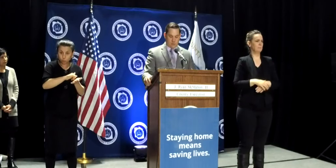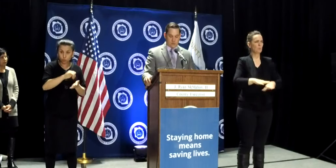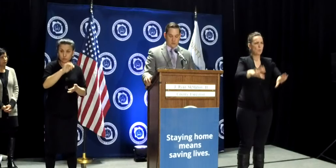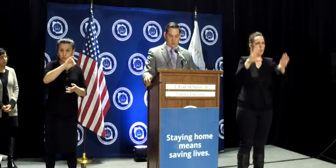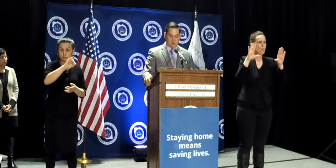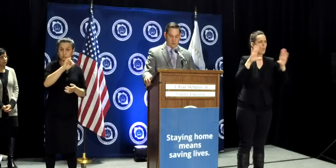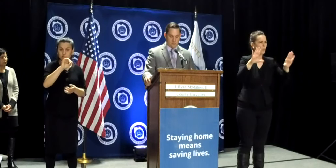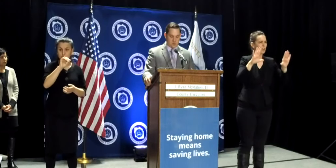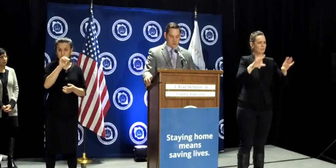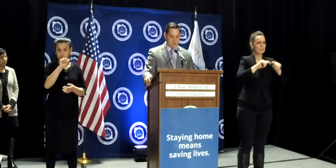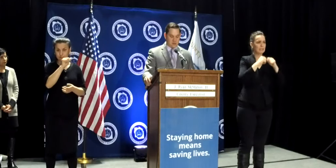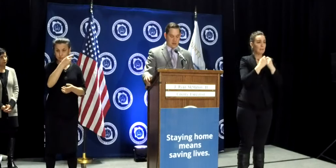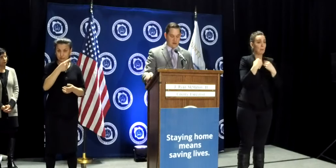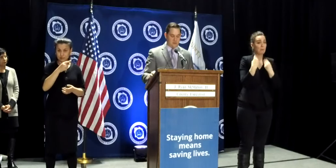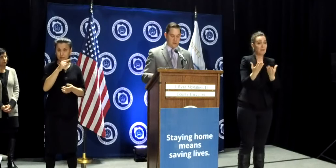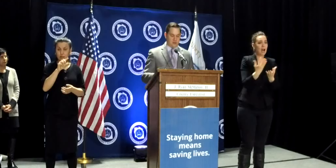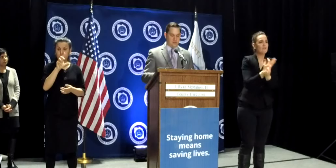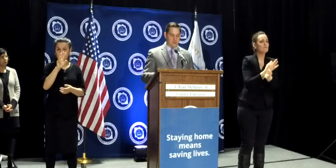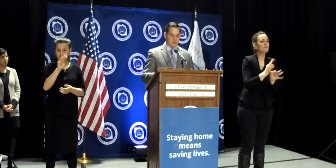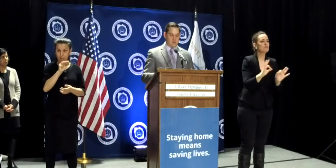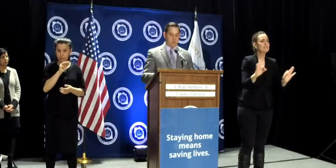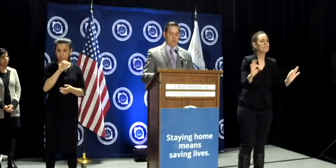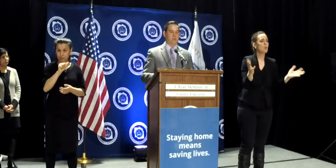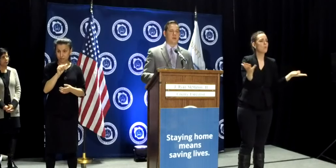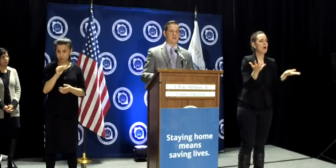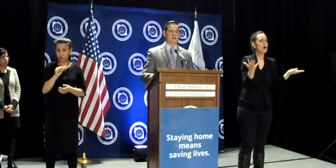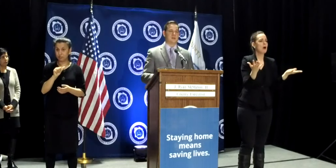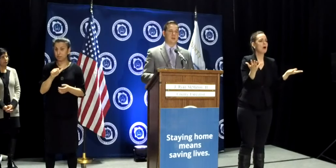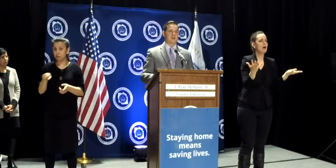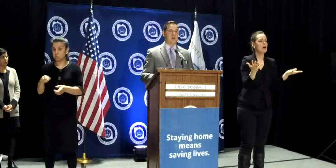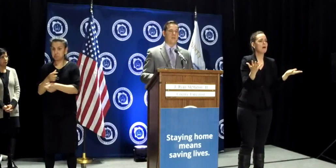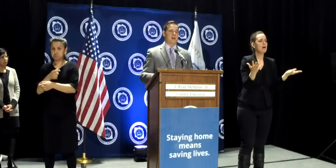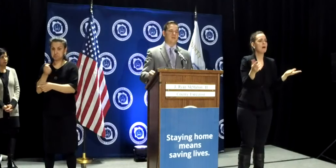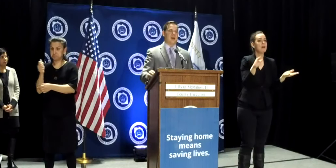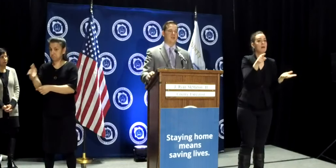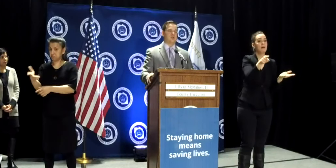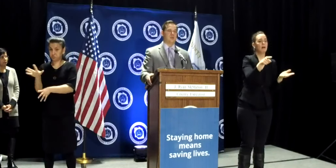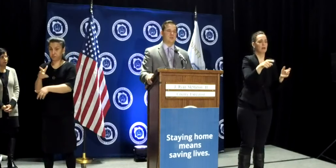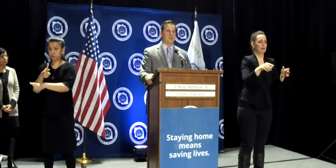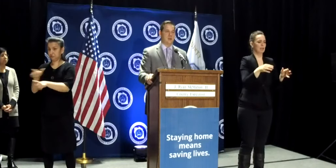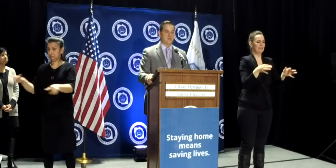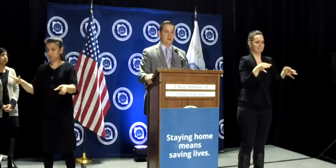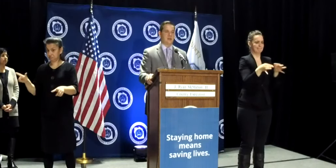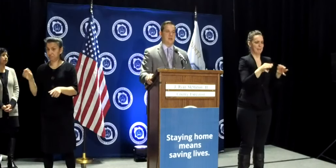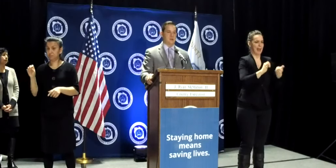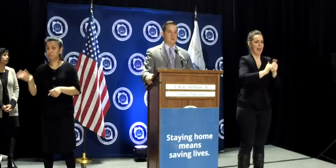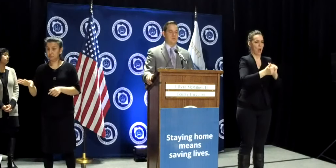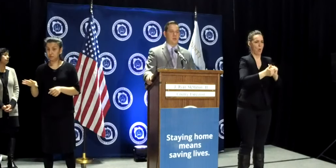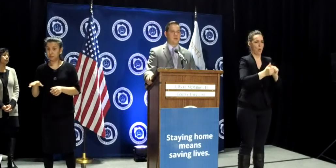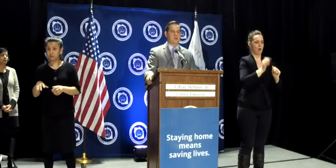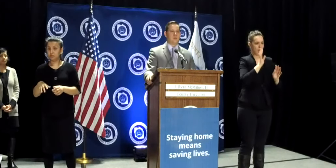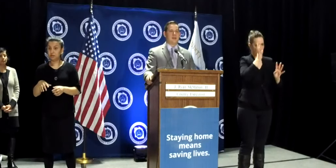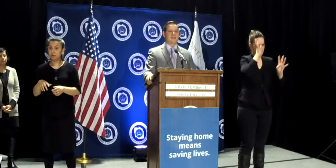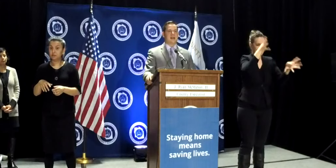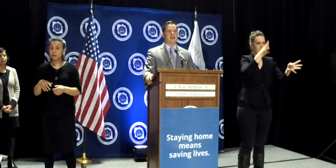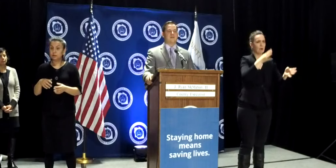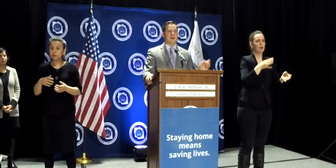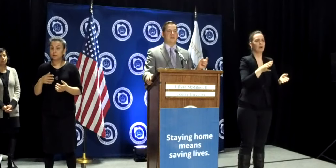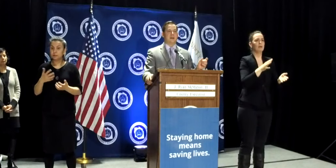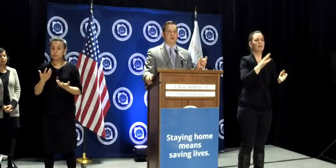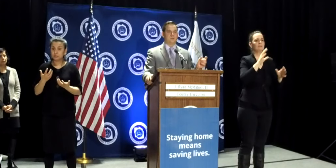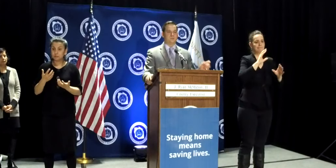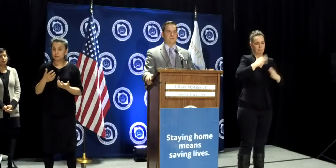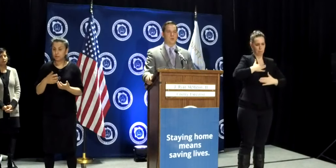free open-source emergency mechanical ventilation system blueprints to all manufacturers for ventilators. So they designed